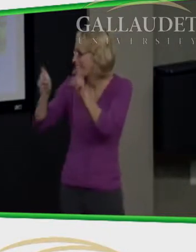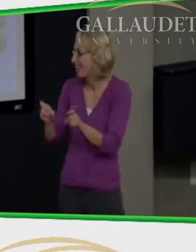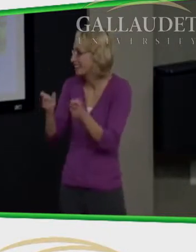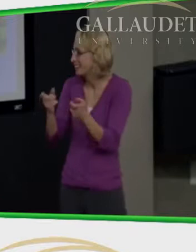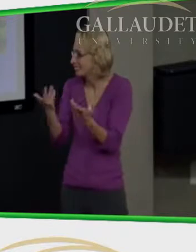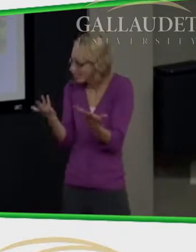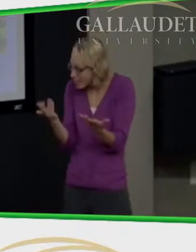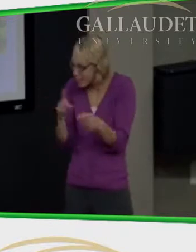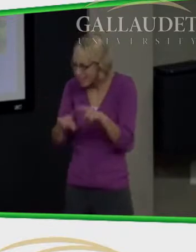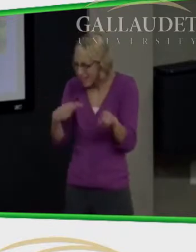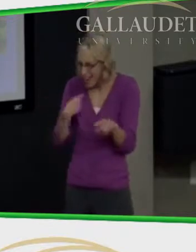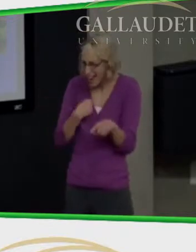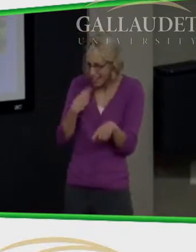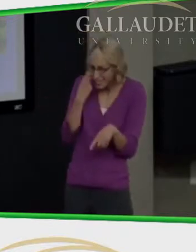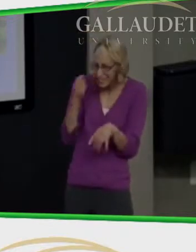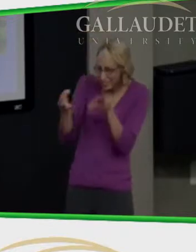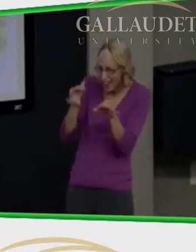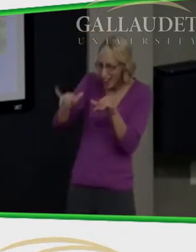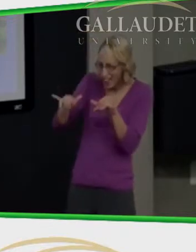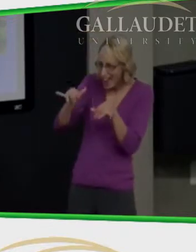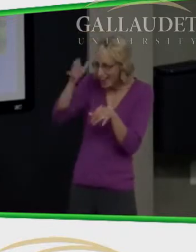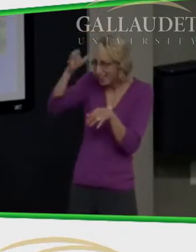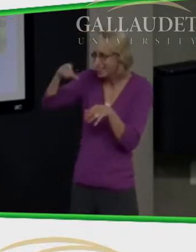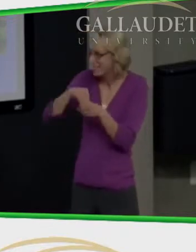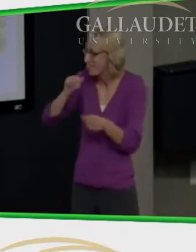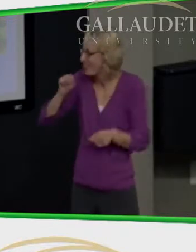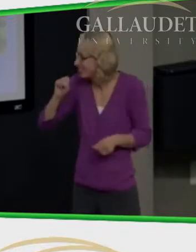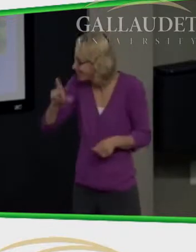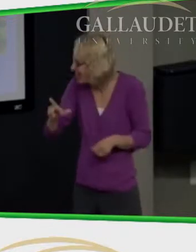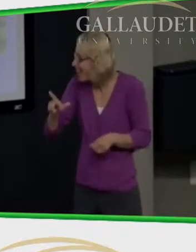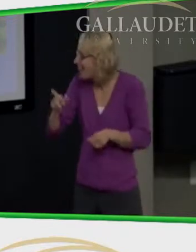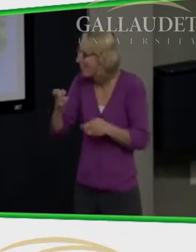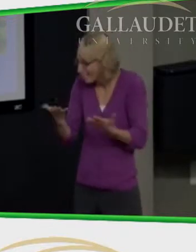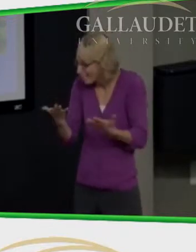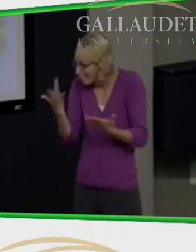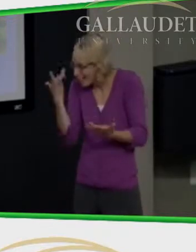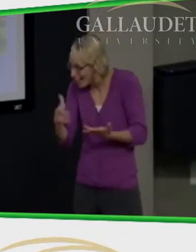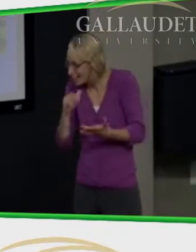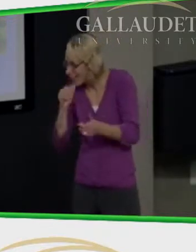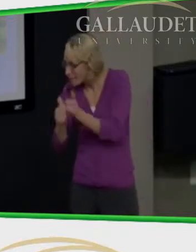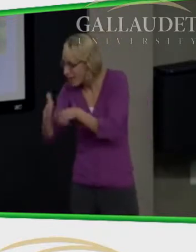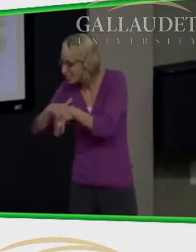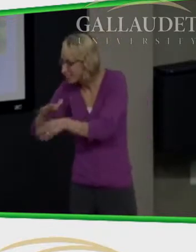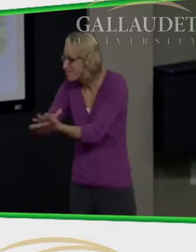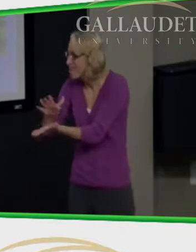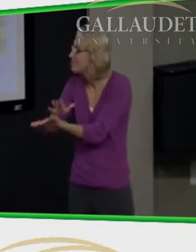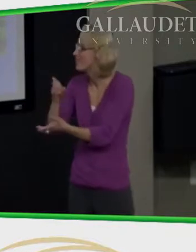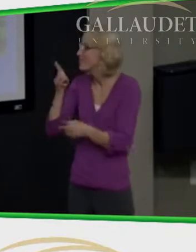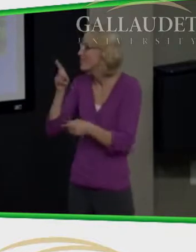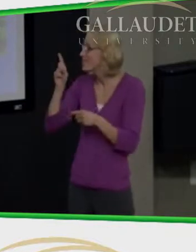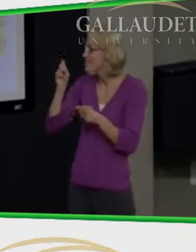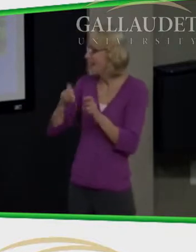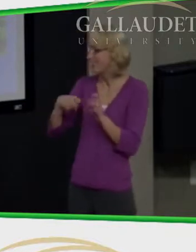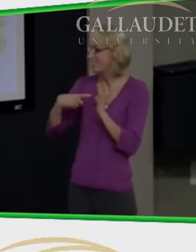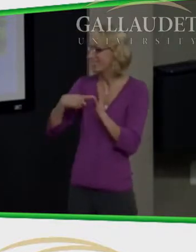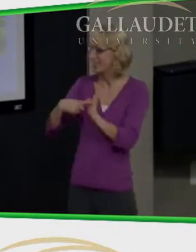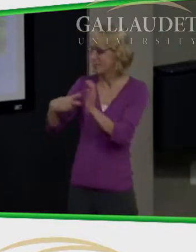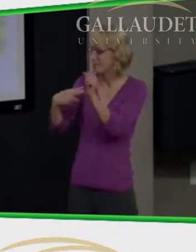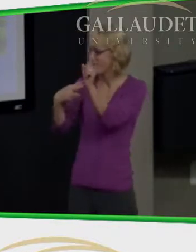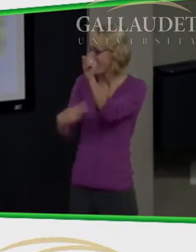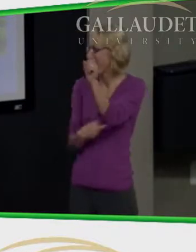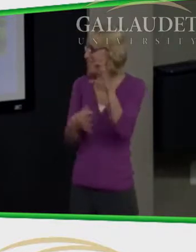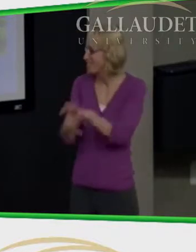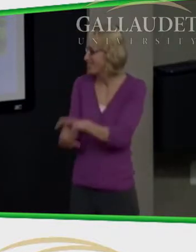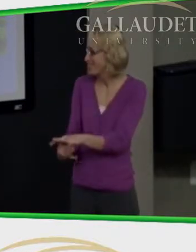means. And they're certainly not going to pass the test given that it's done in English when all the instruction and content was